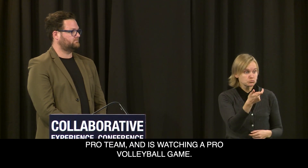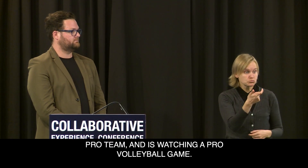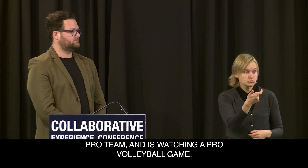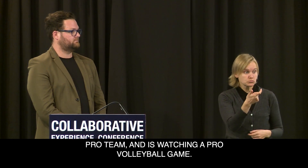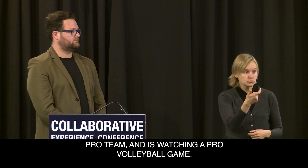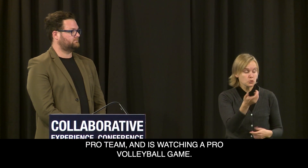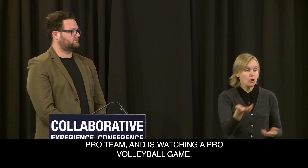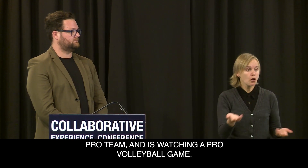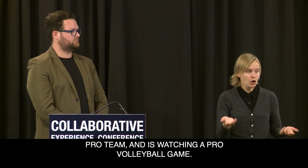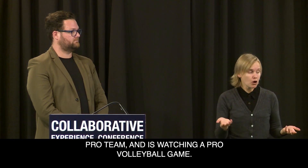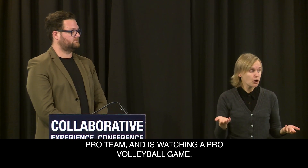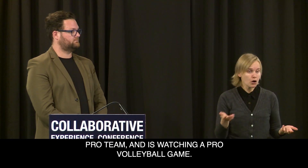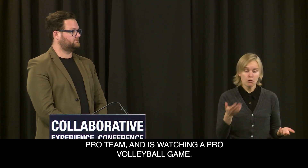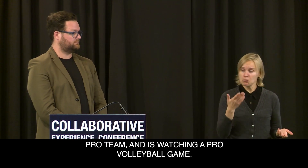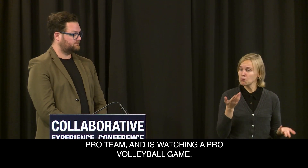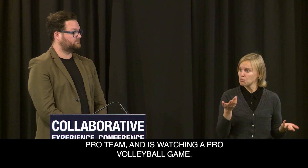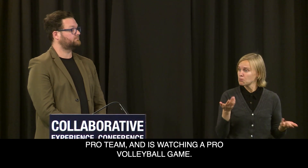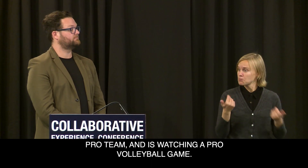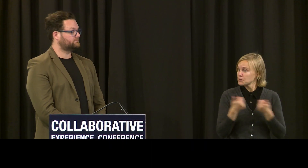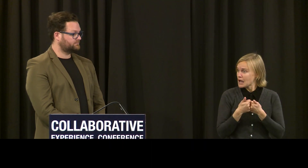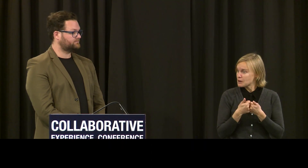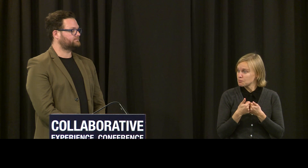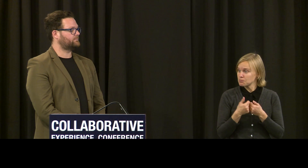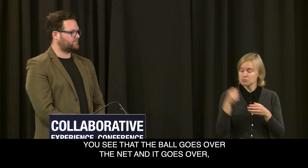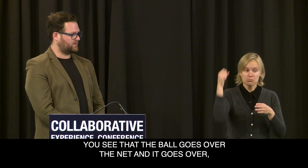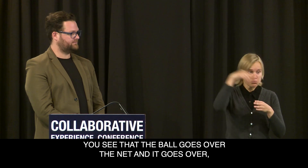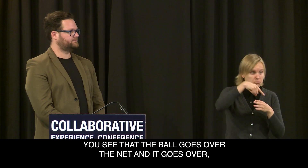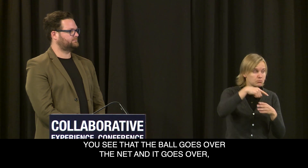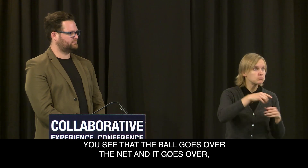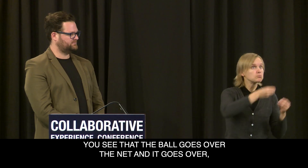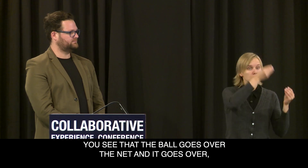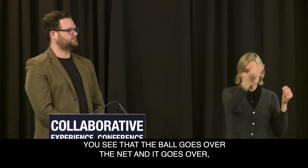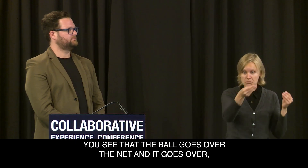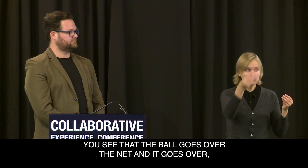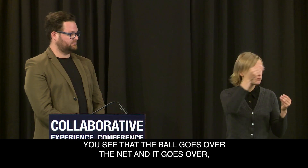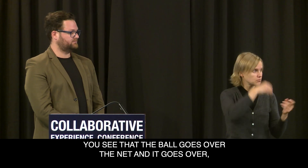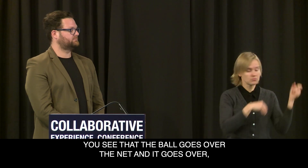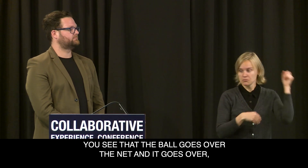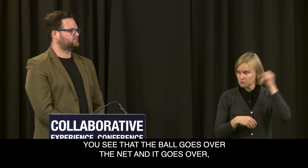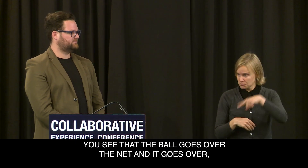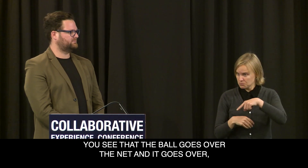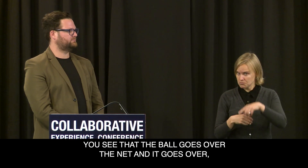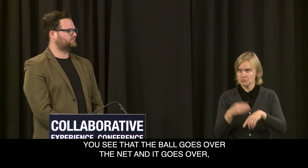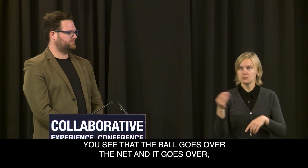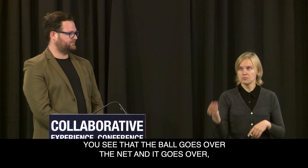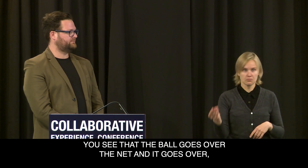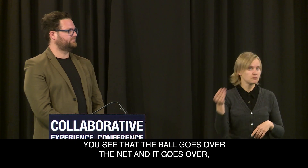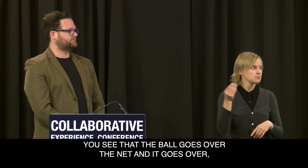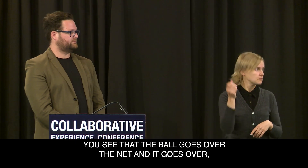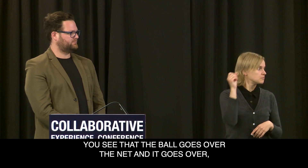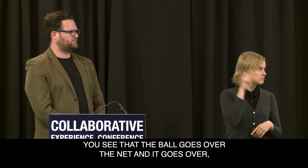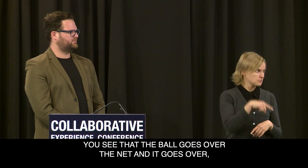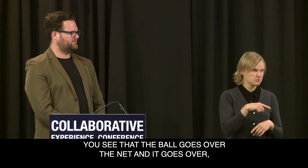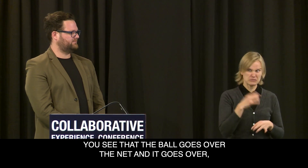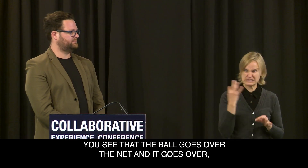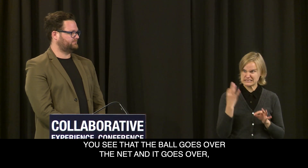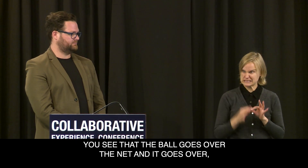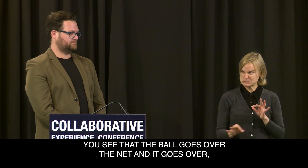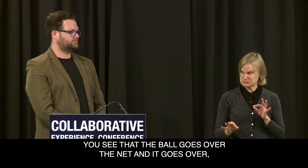is watching a pro volleyball game. You kind of you see that the ball goes over the net and then it goes over.